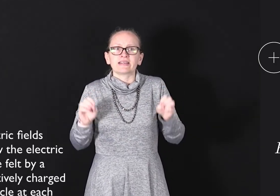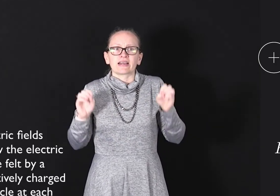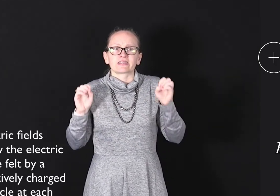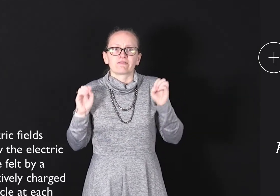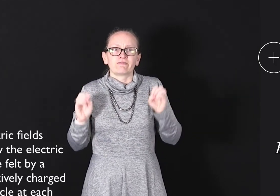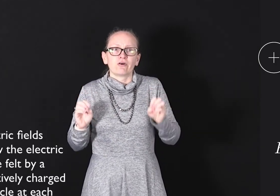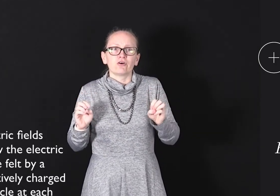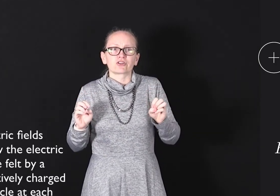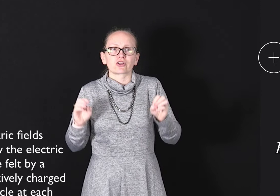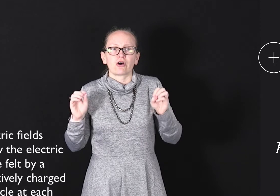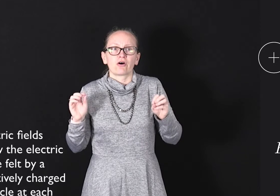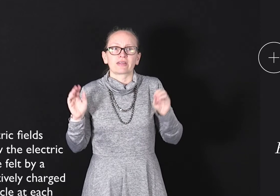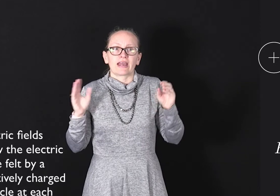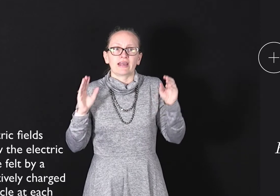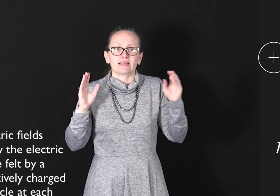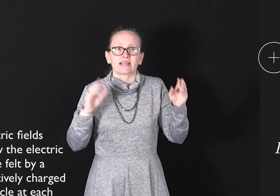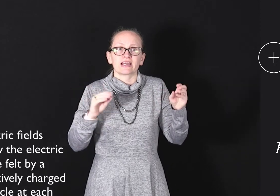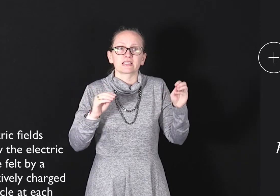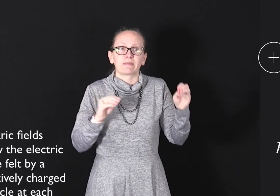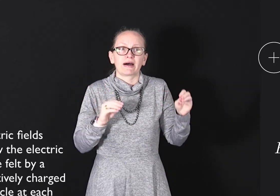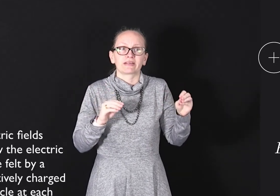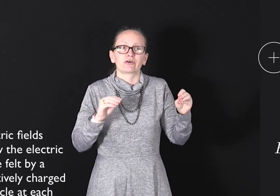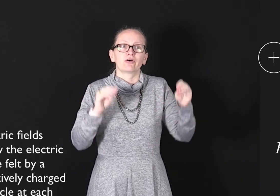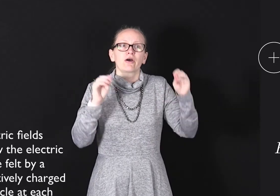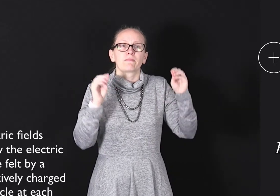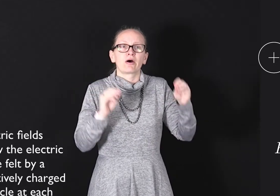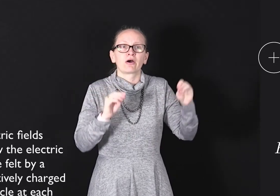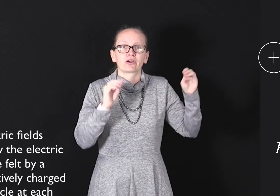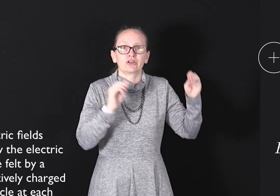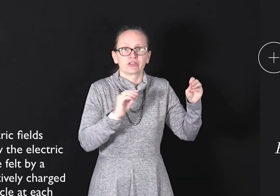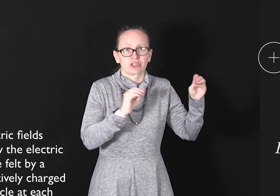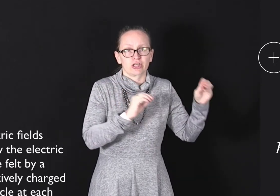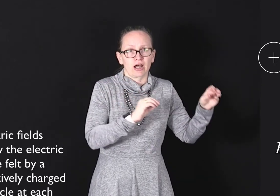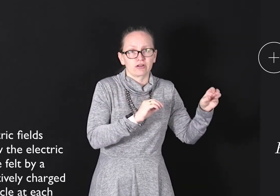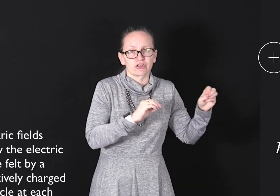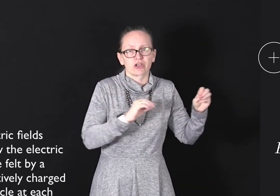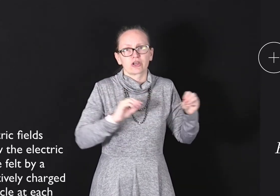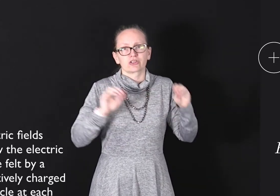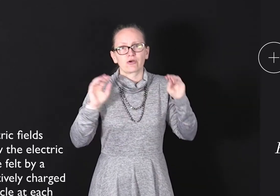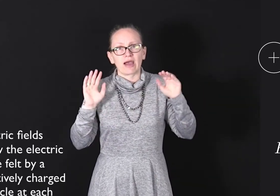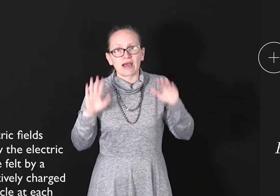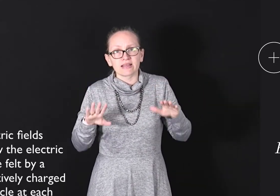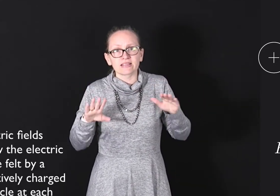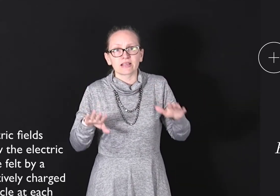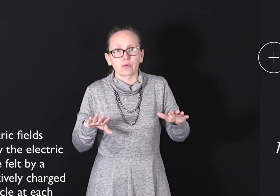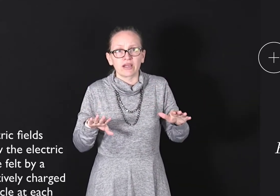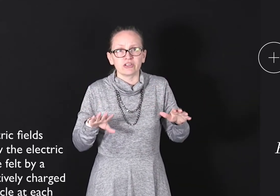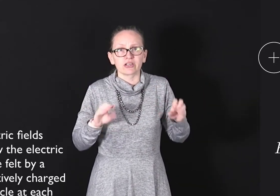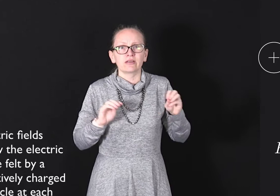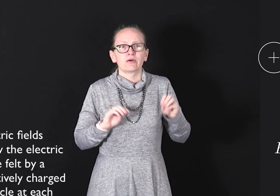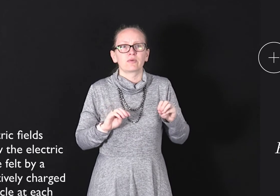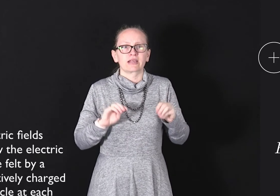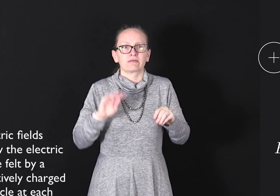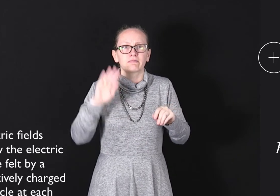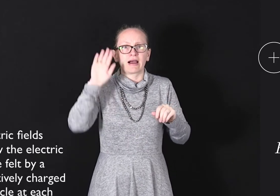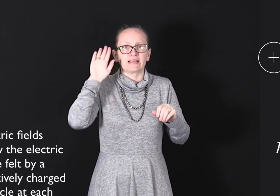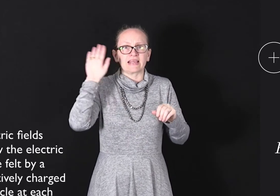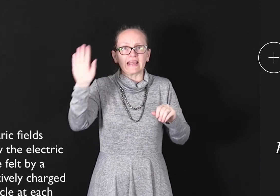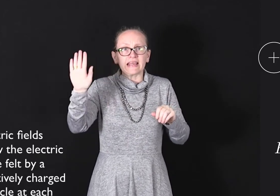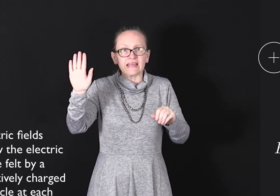as the force on a test particle per unit charge. So as an equation, we can write E